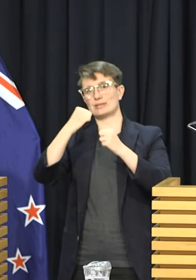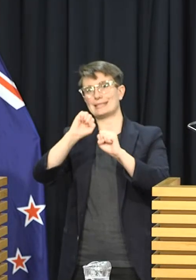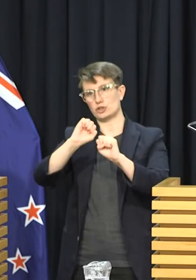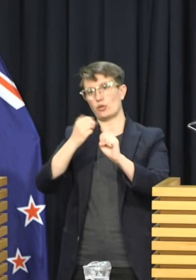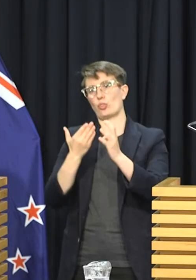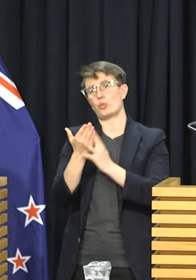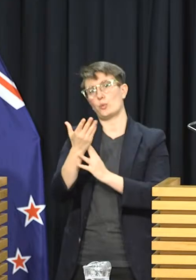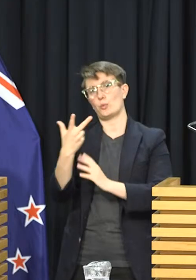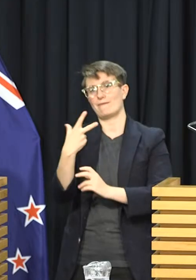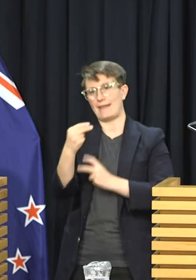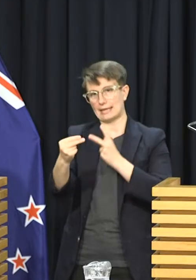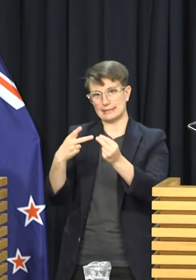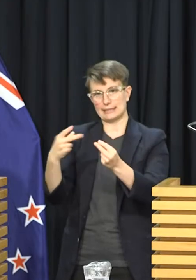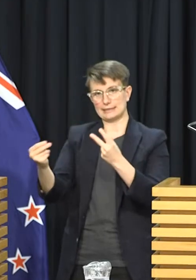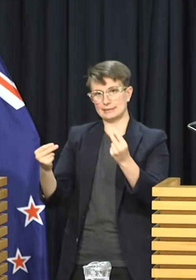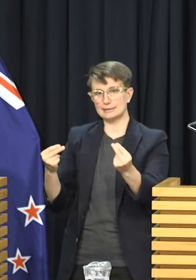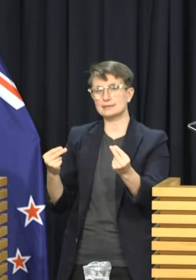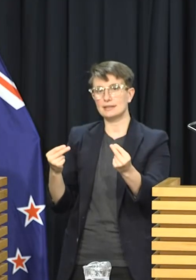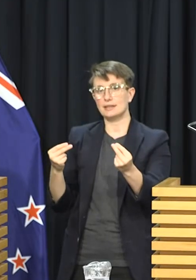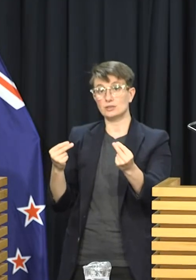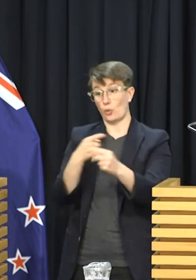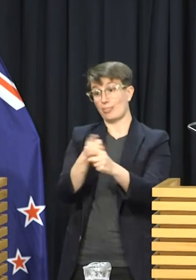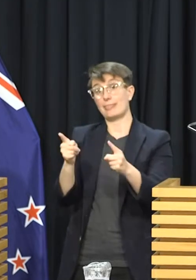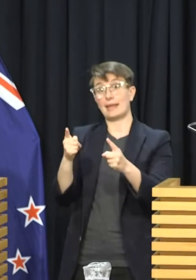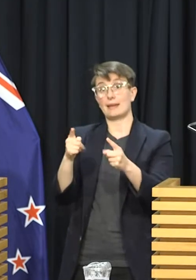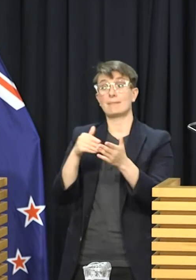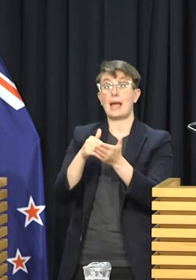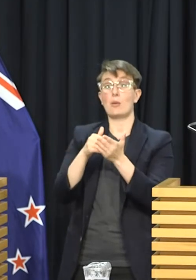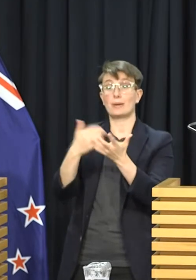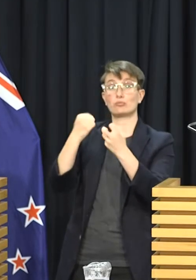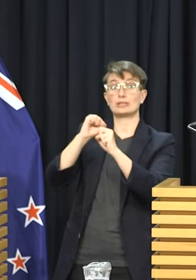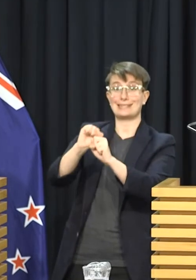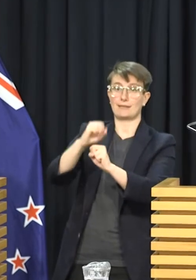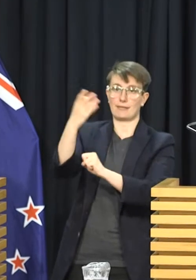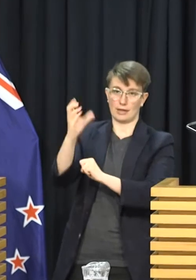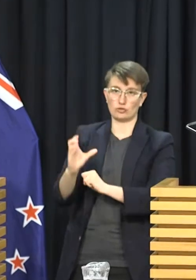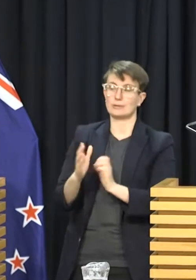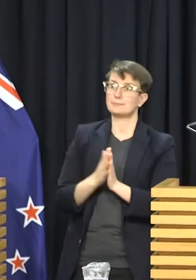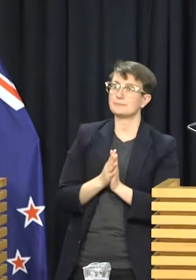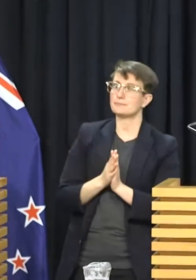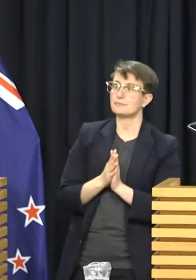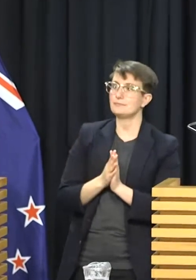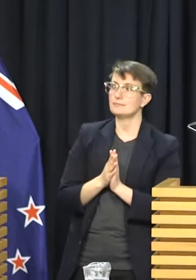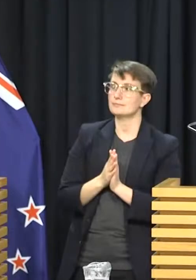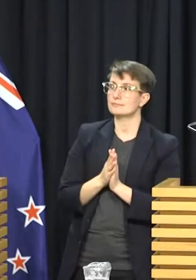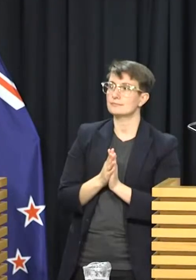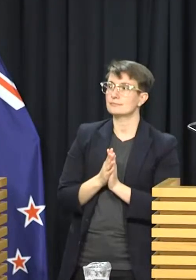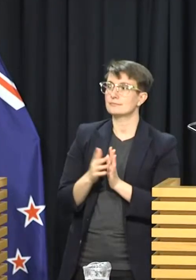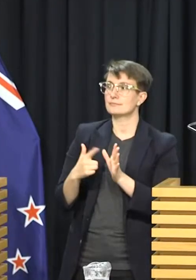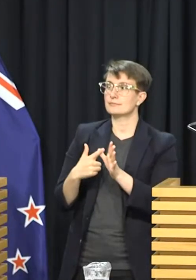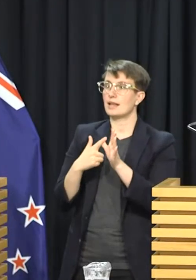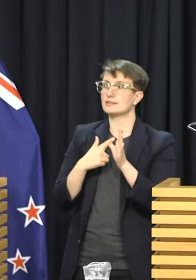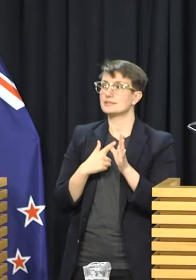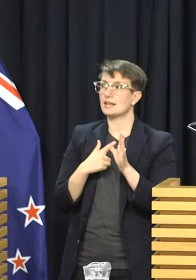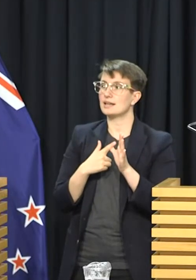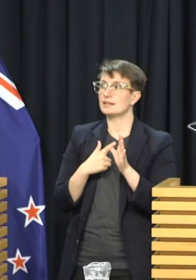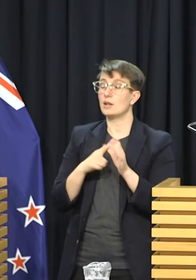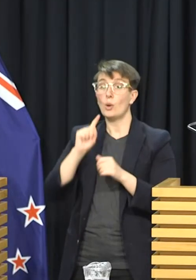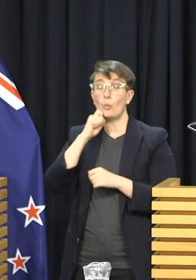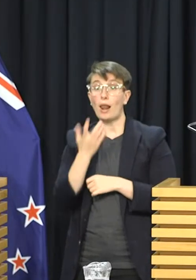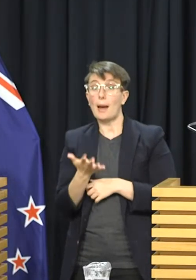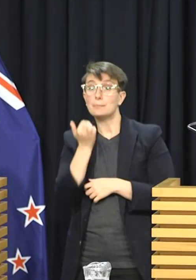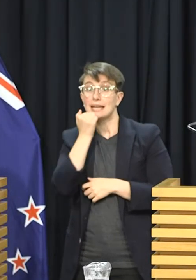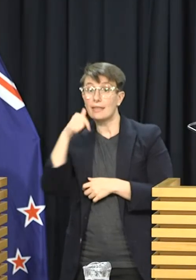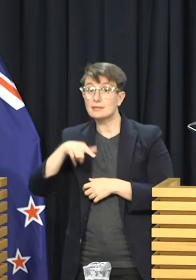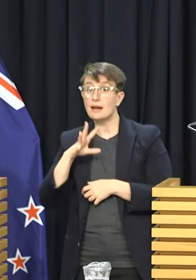workforce, and that's helping protect the rest of the country. All right. During the afternoon instead of waiting for tomorrow? Oh yes, if